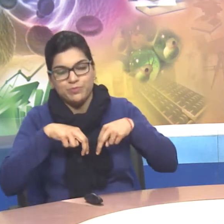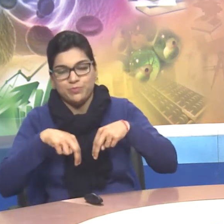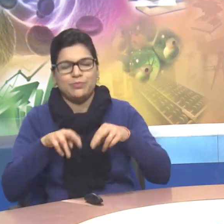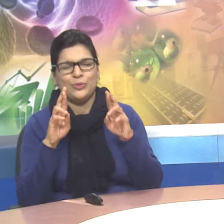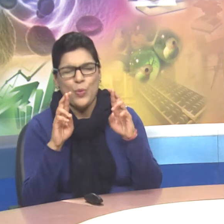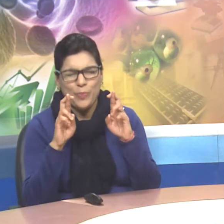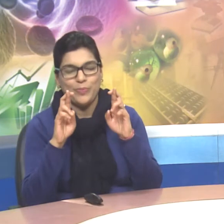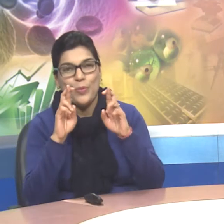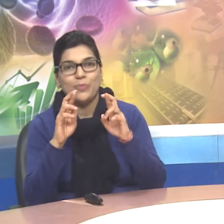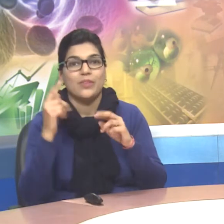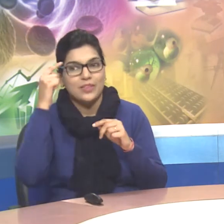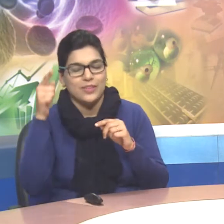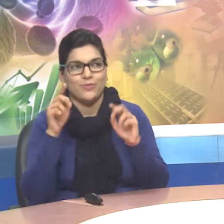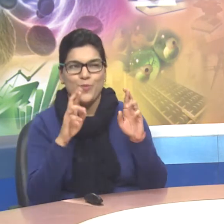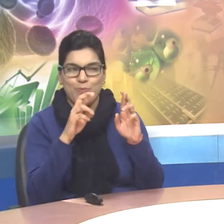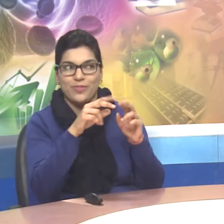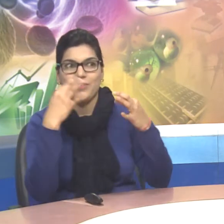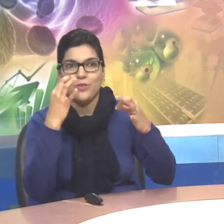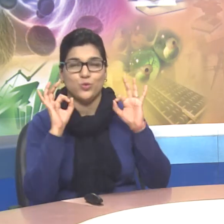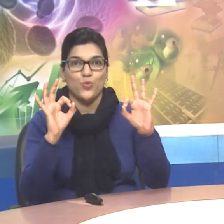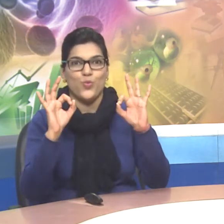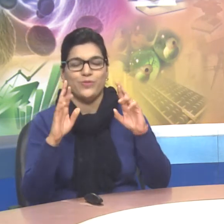Simmi. Keep finger crossed.